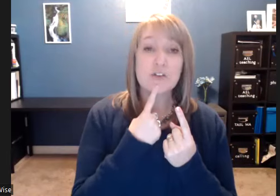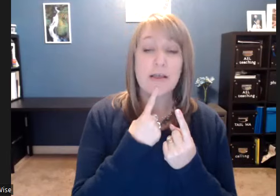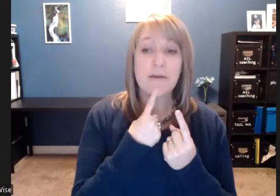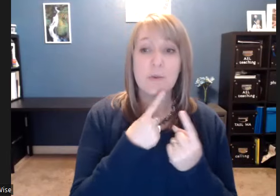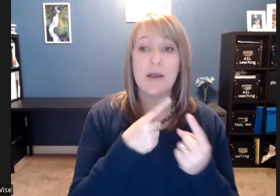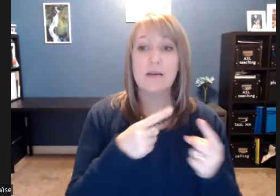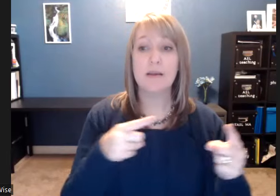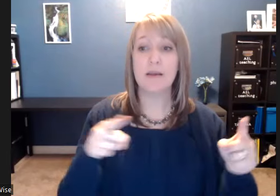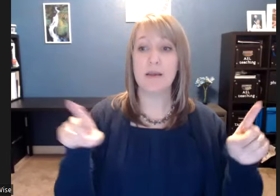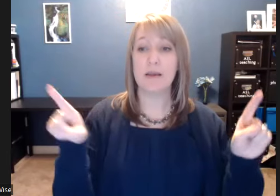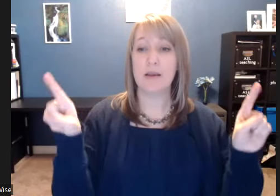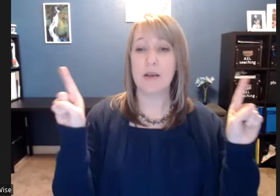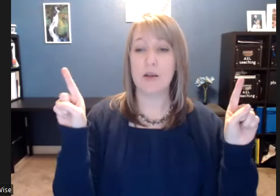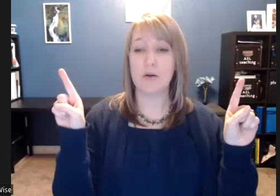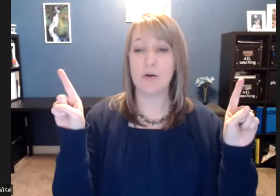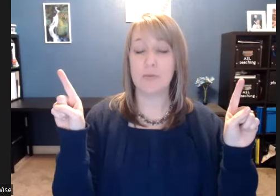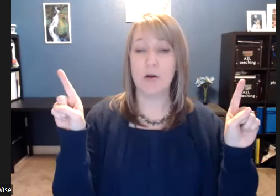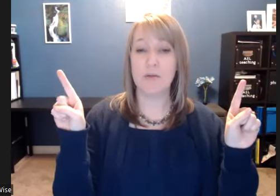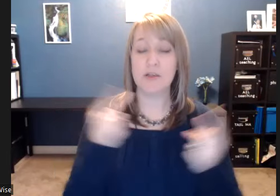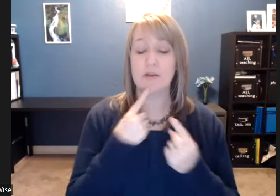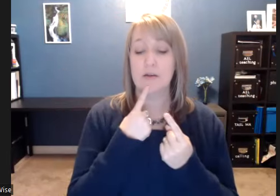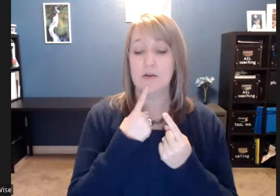tell everyone, your